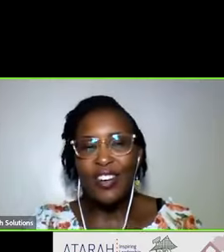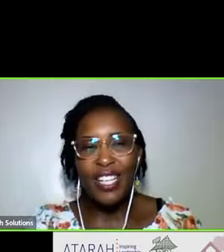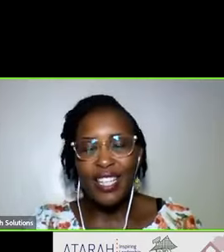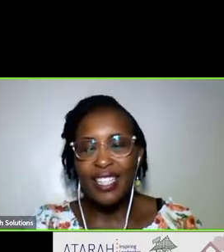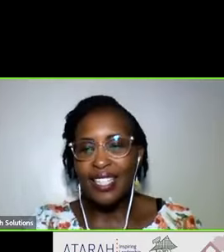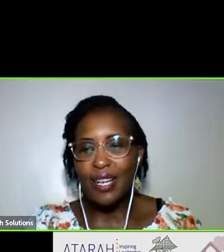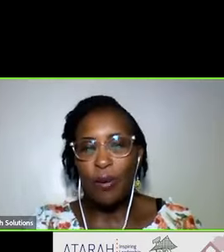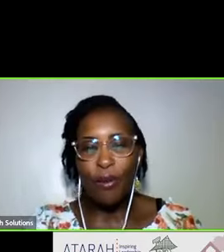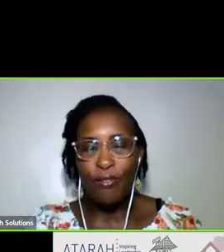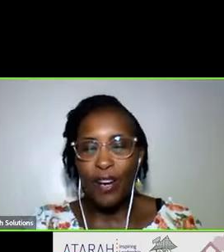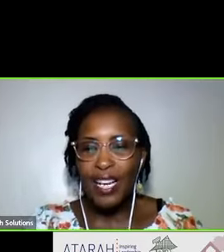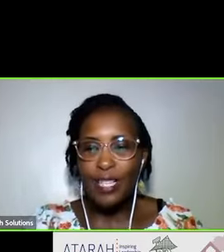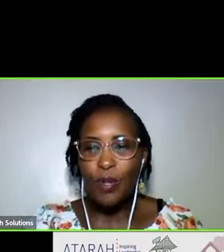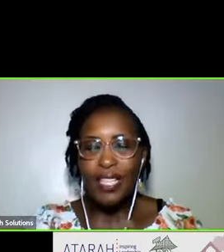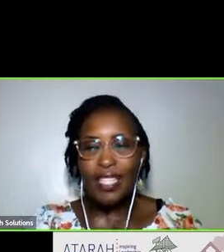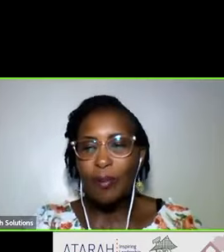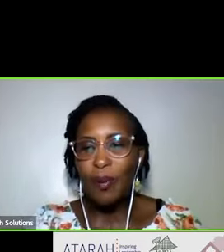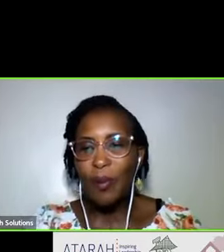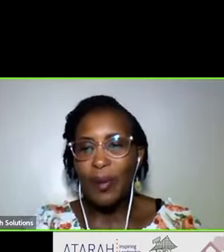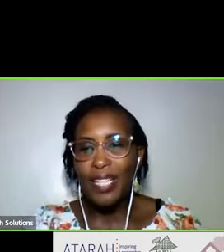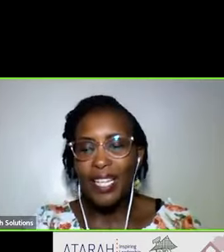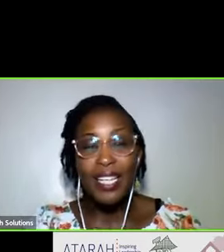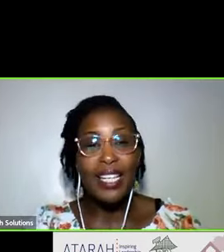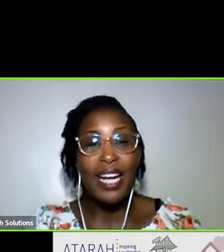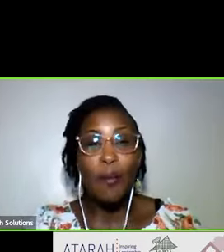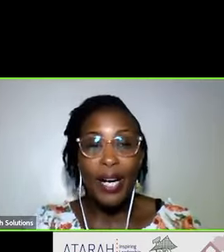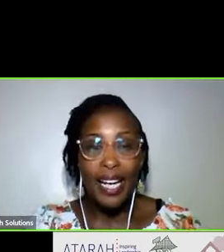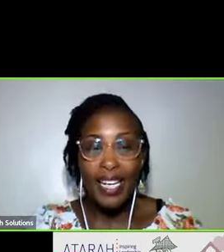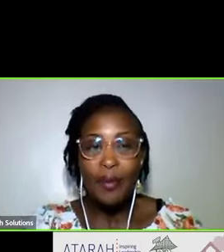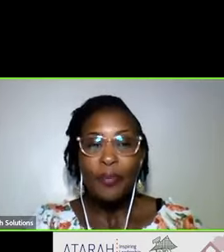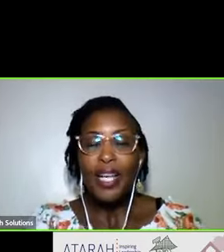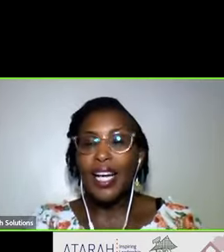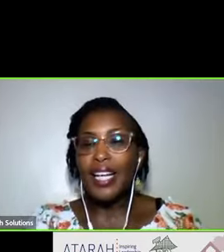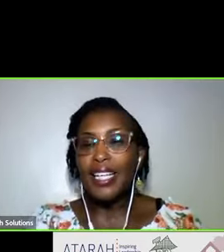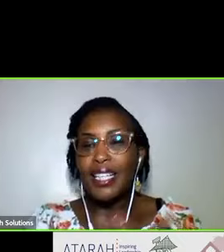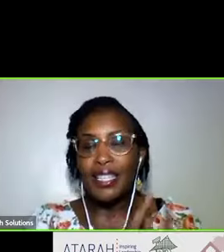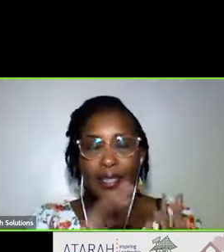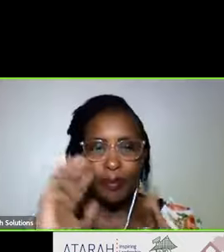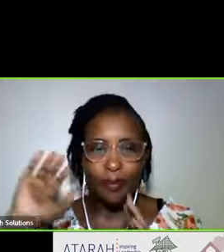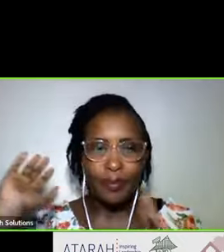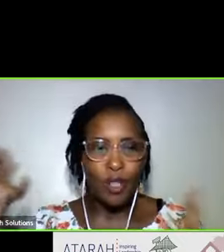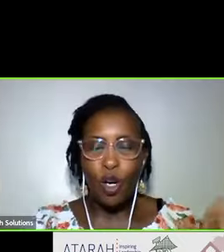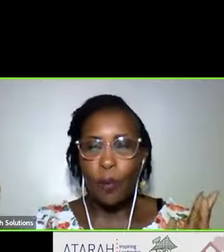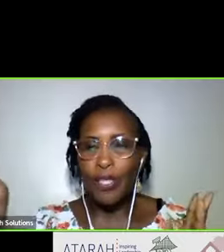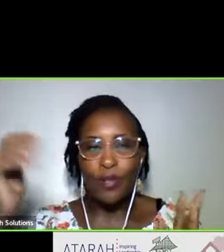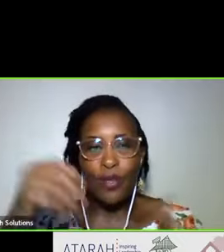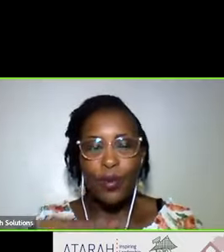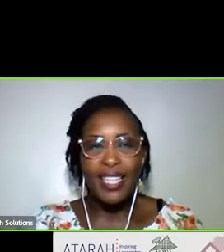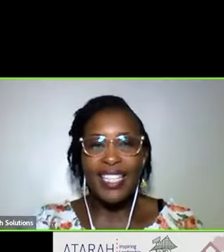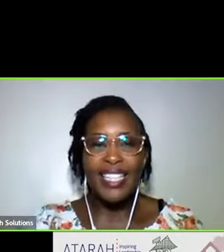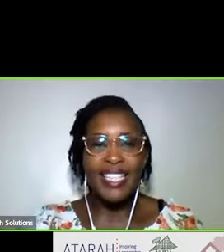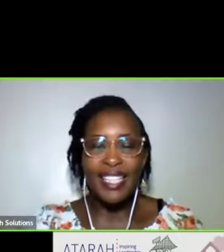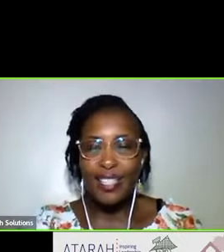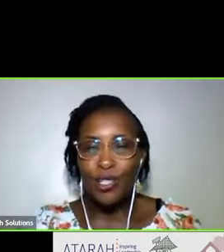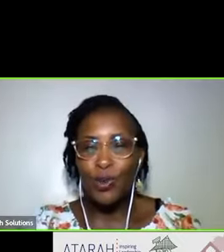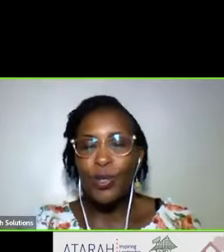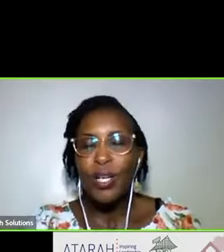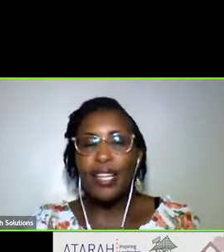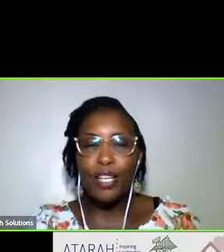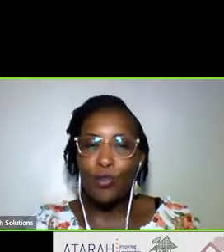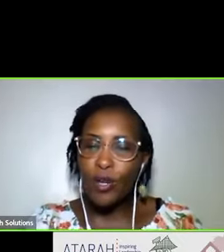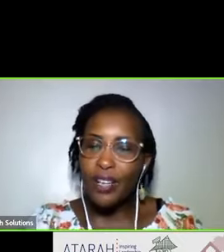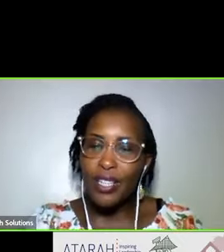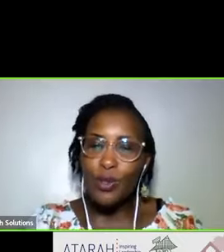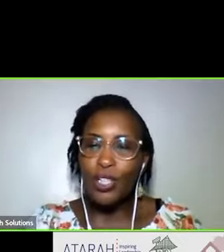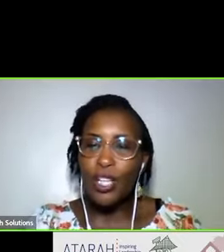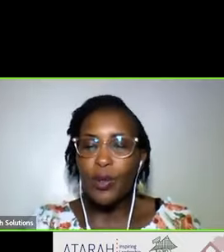in sharing these flyers with the team in Kampala and all parts of the world that he has access to.